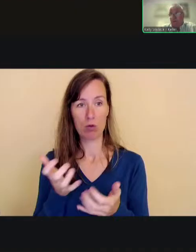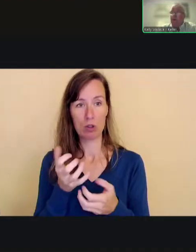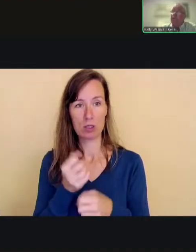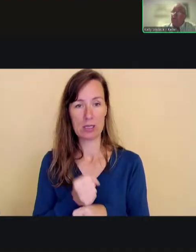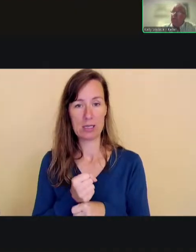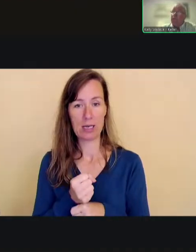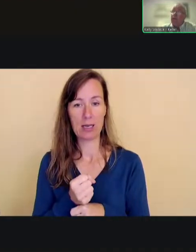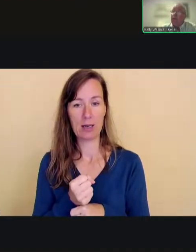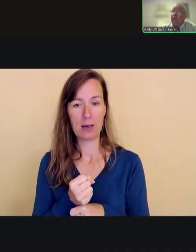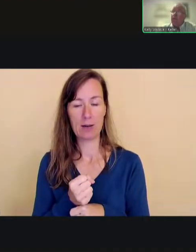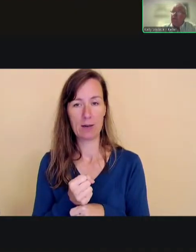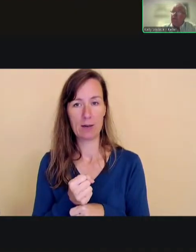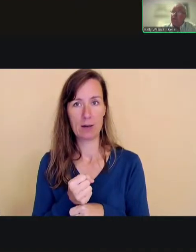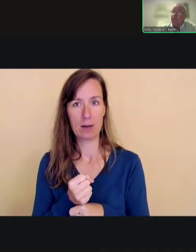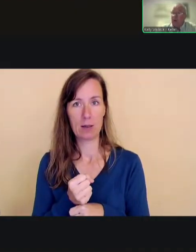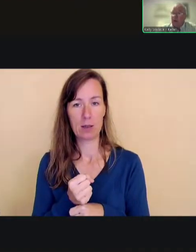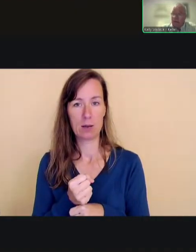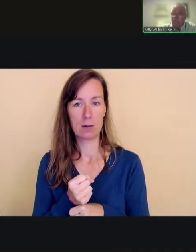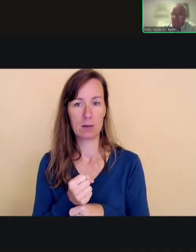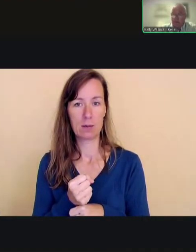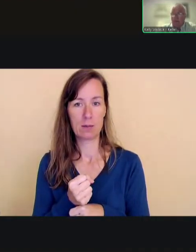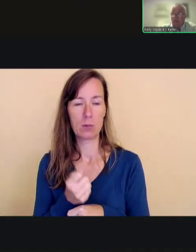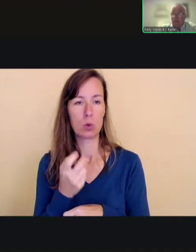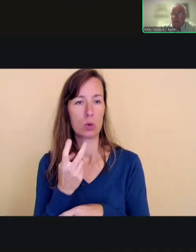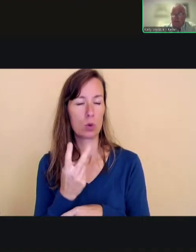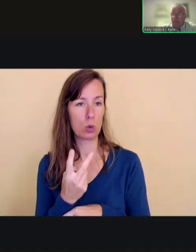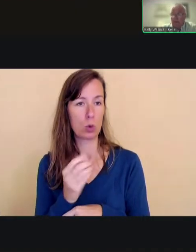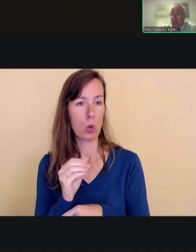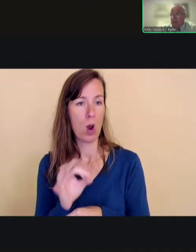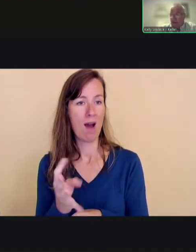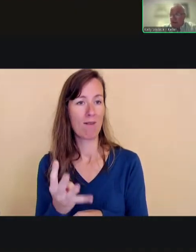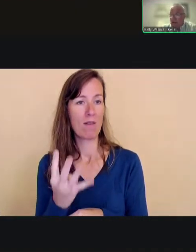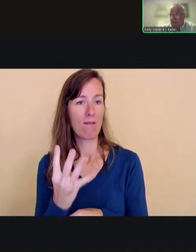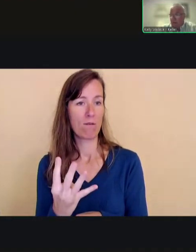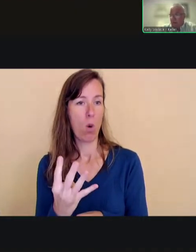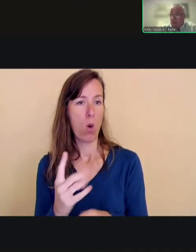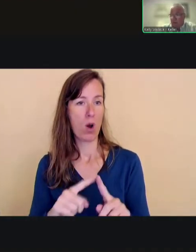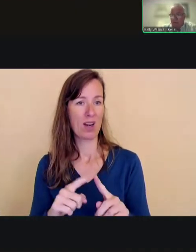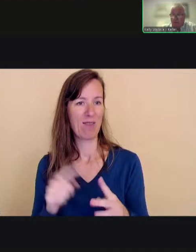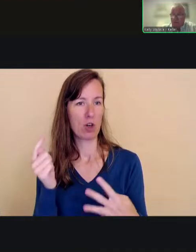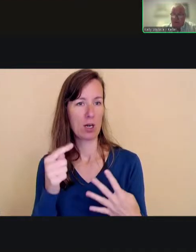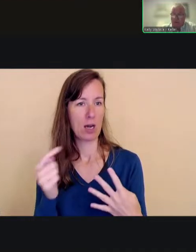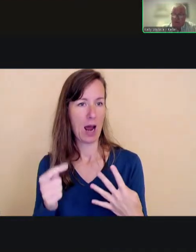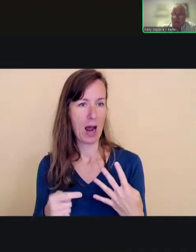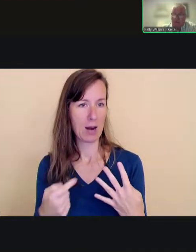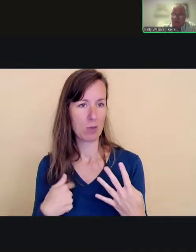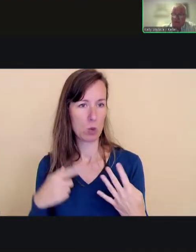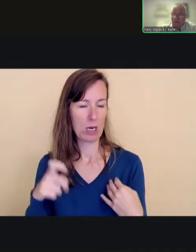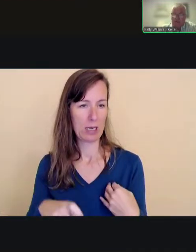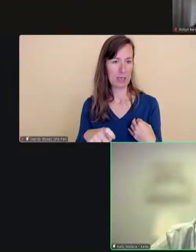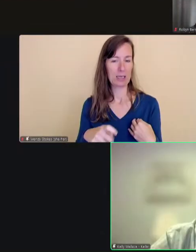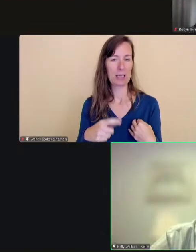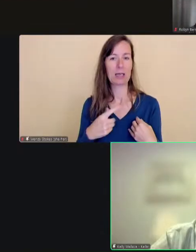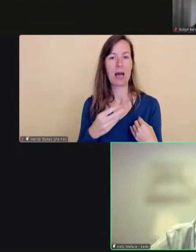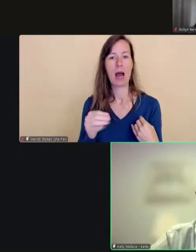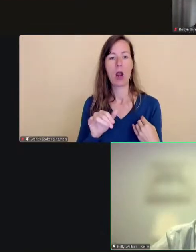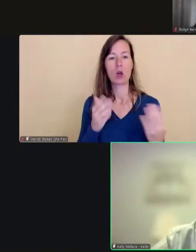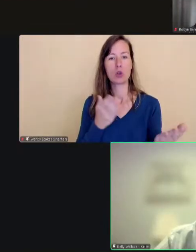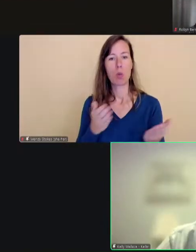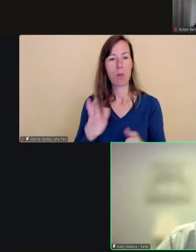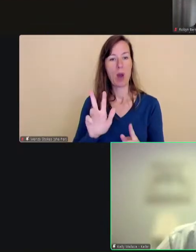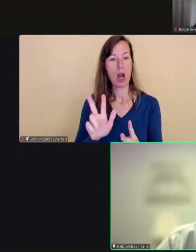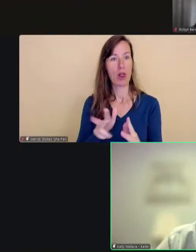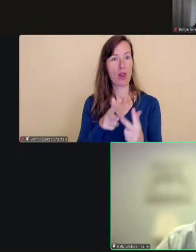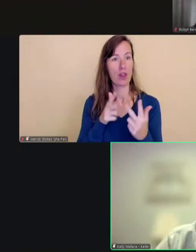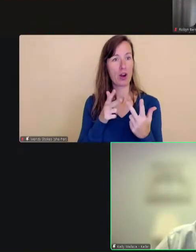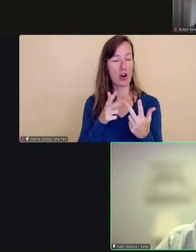the 4 items that we need, and have prepared the third for submission tomorrow. And I